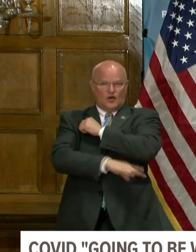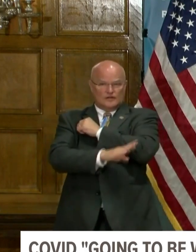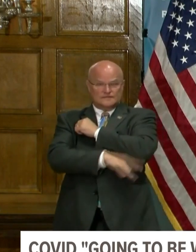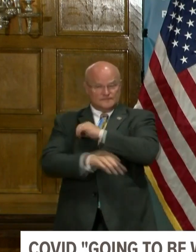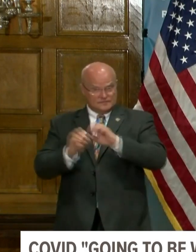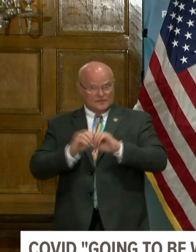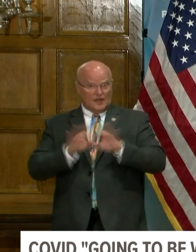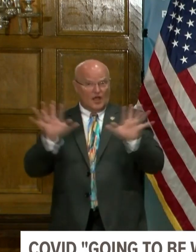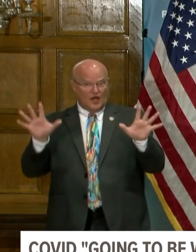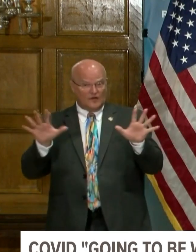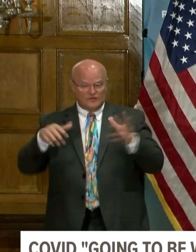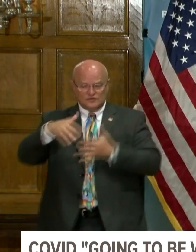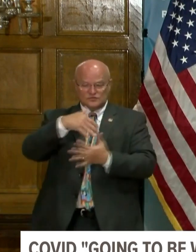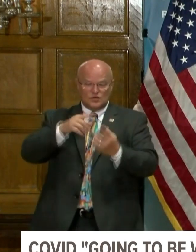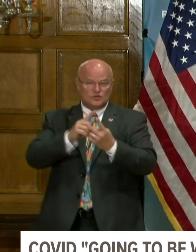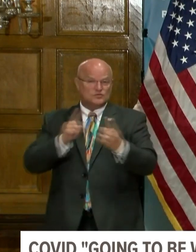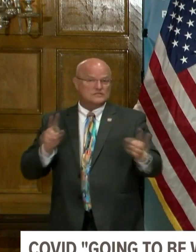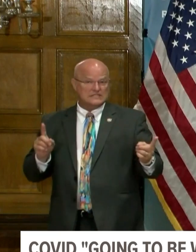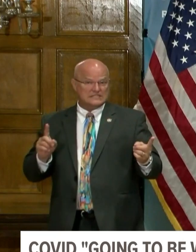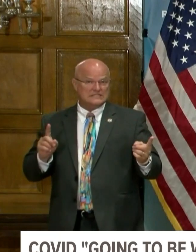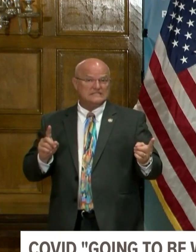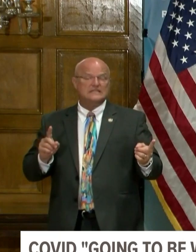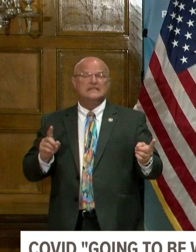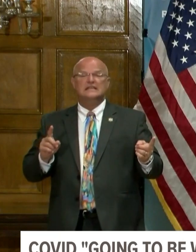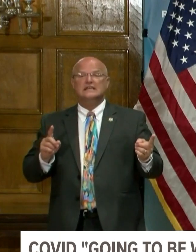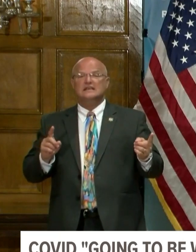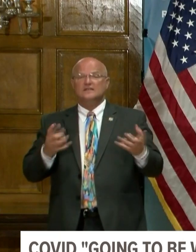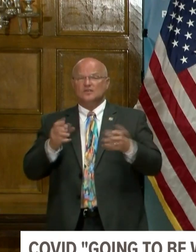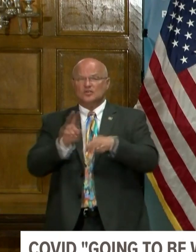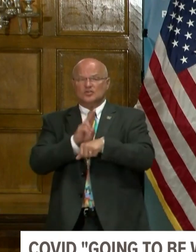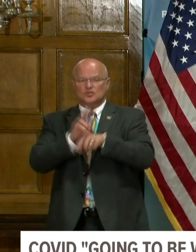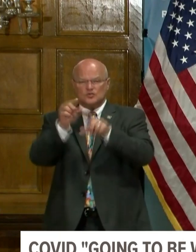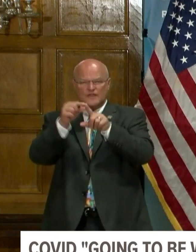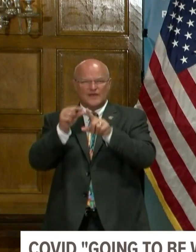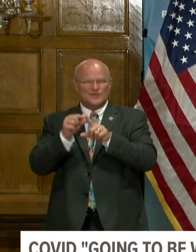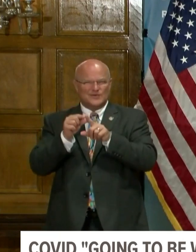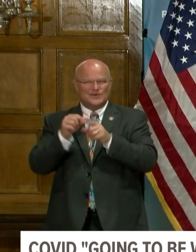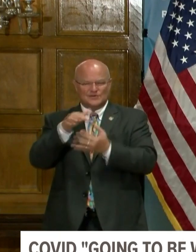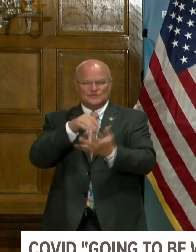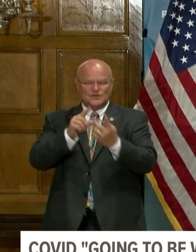Obviously, social distancing, if you want to use that word,